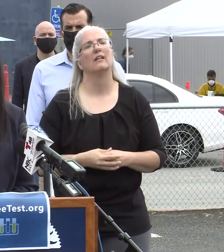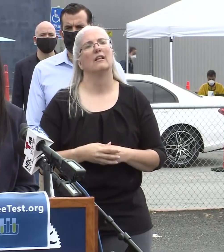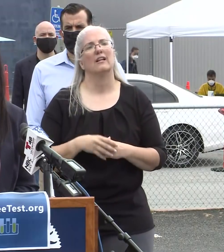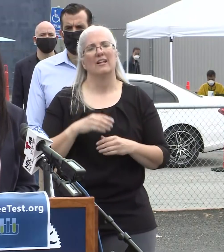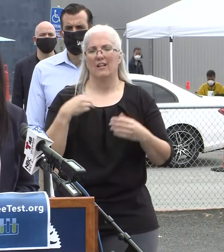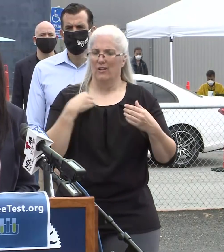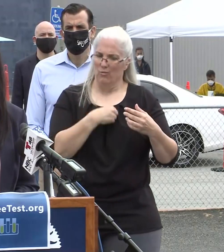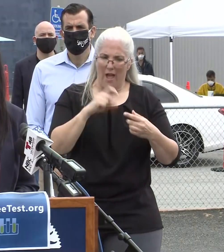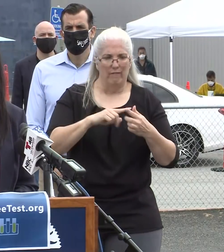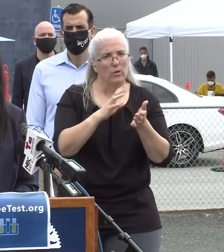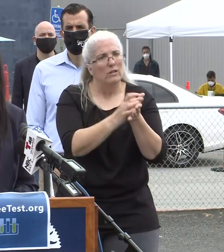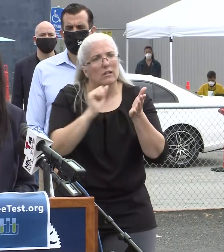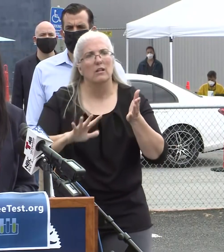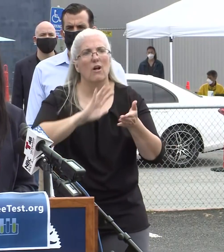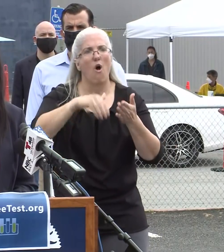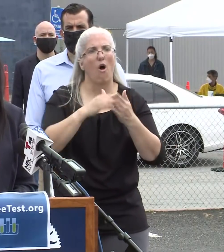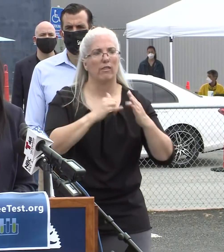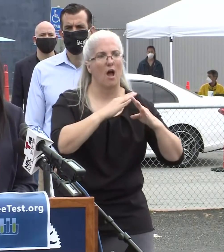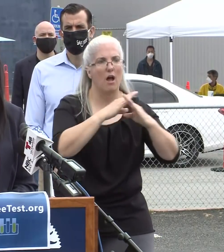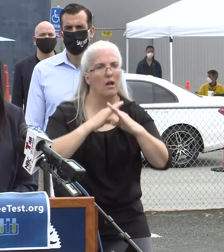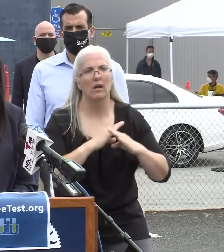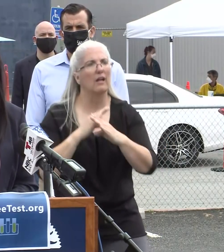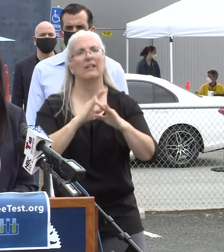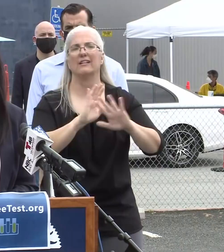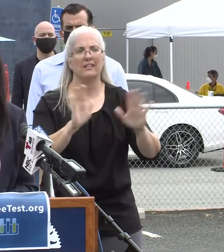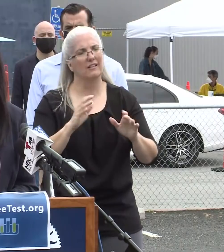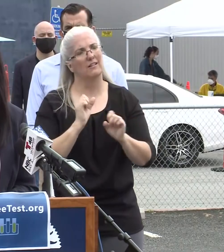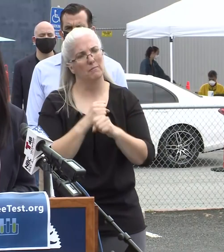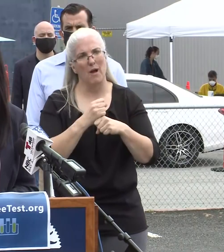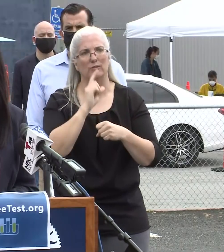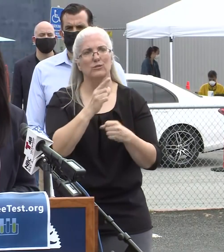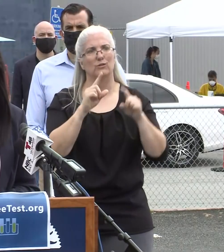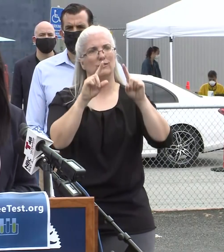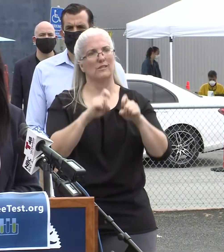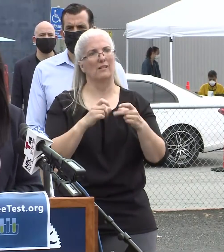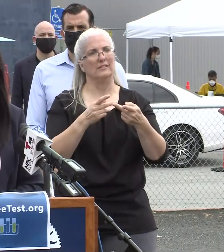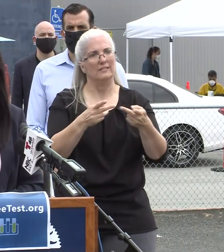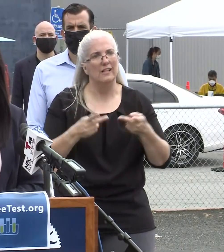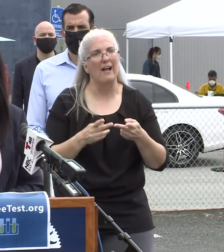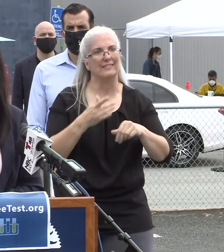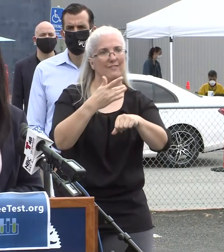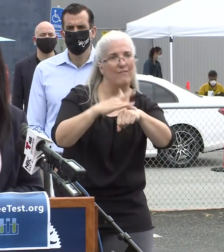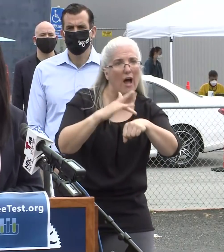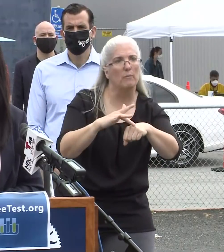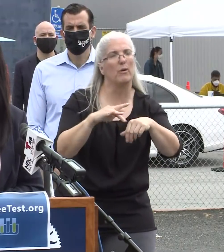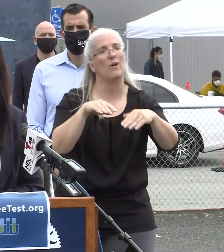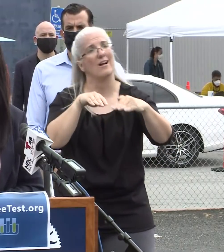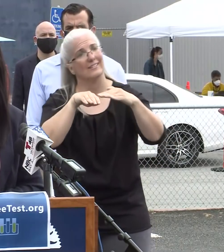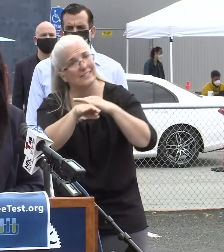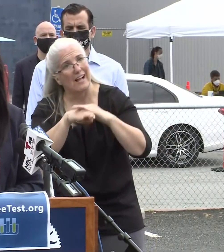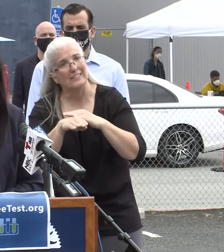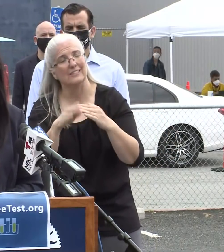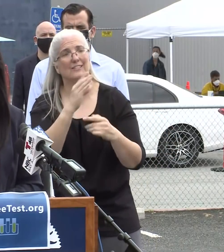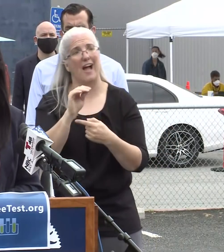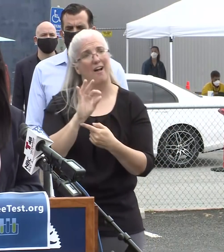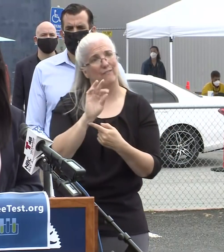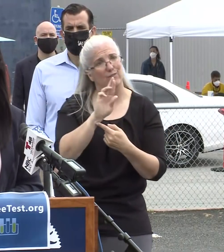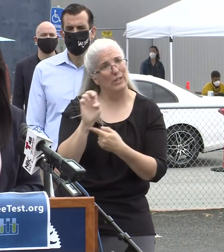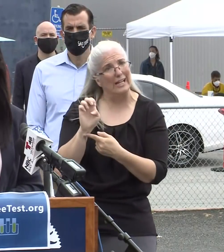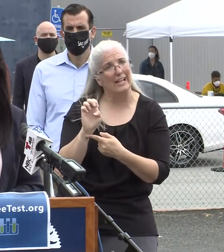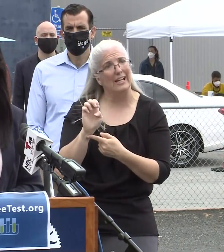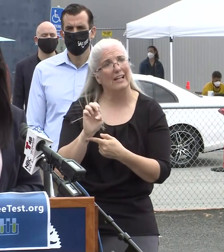they understand that the testing site is here accessible to them and that it's free, so that we can control